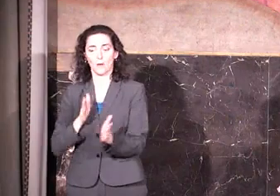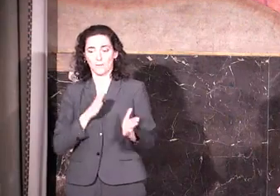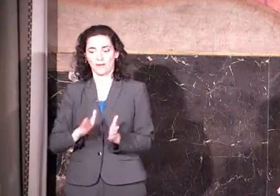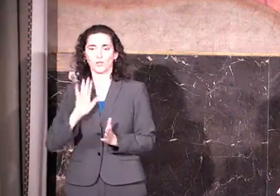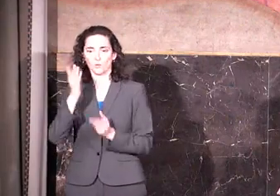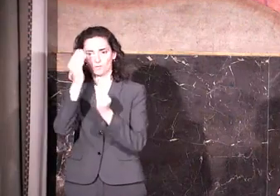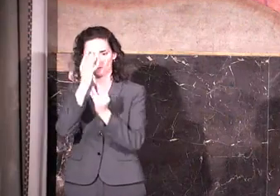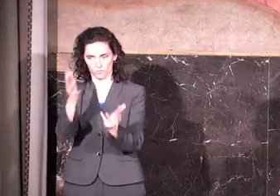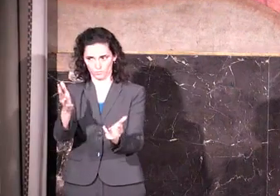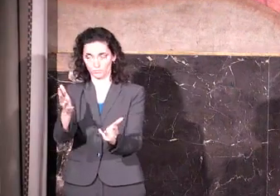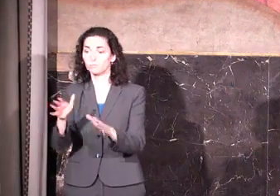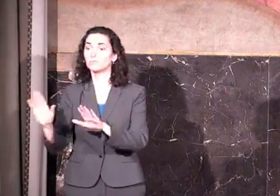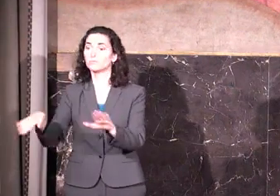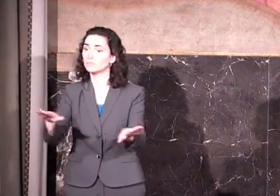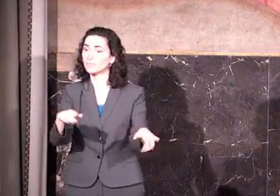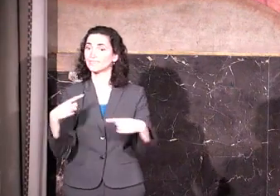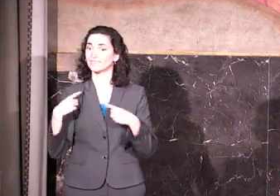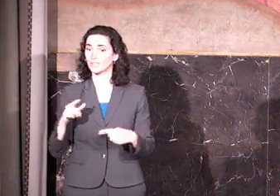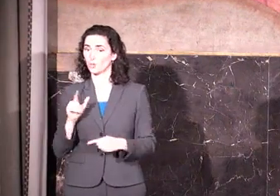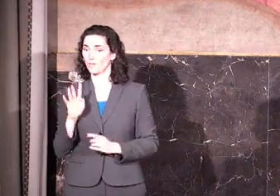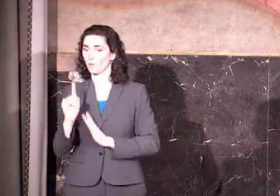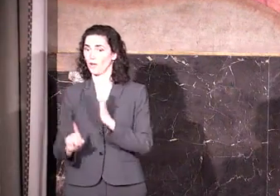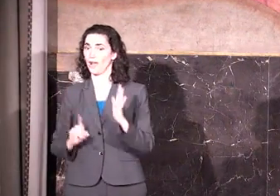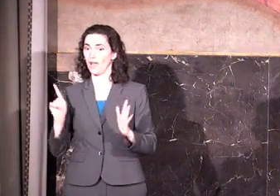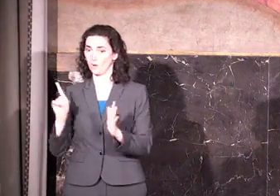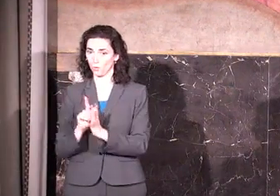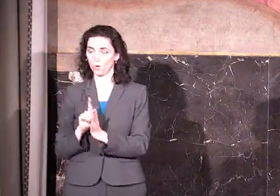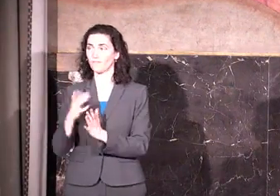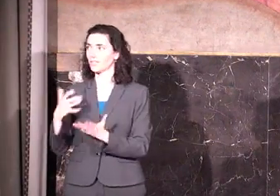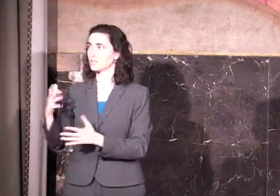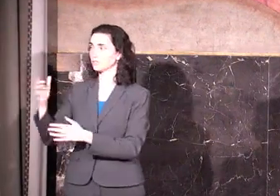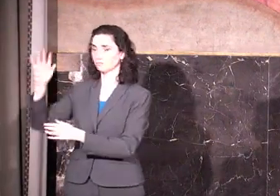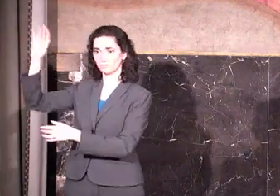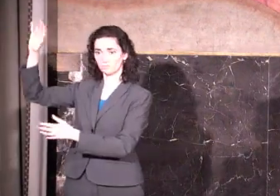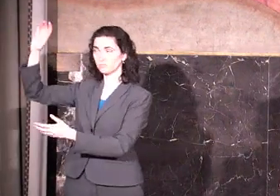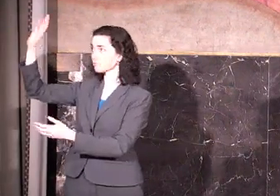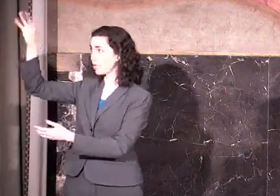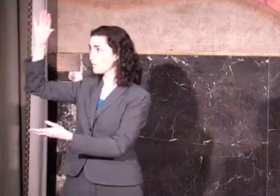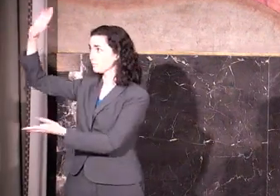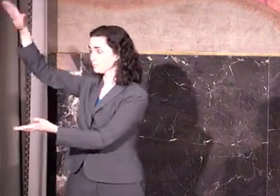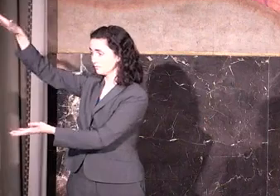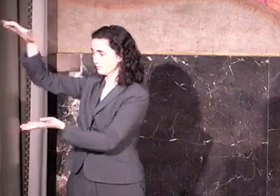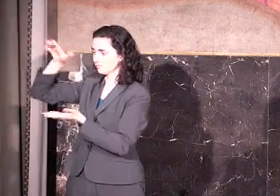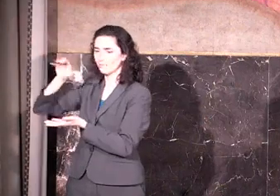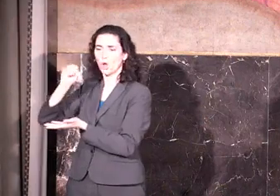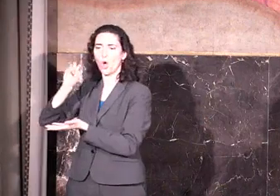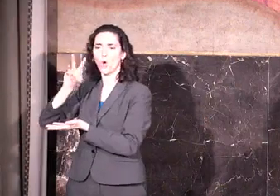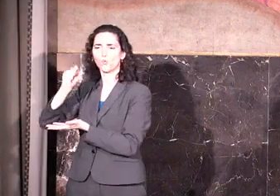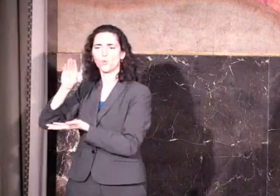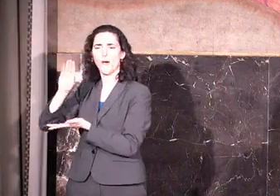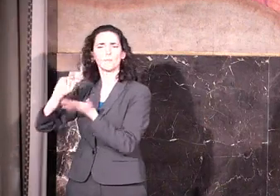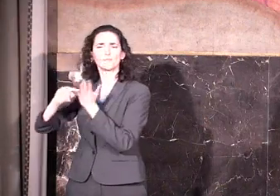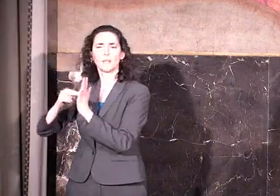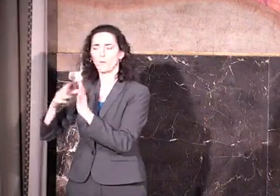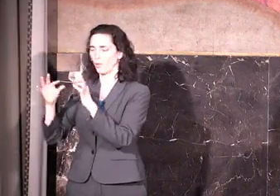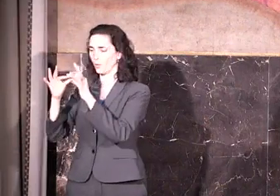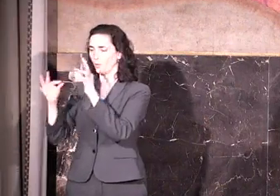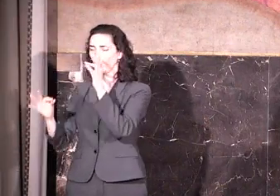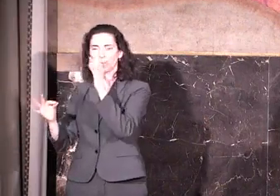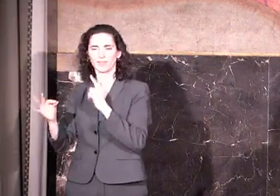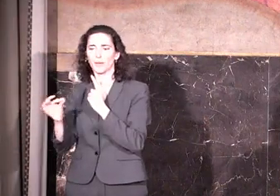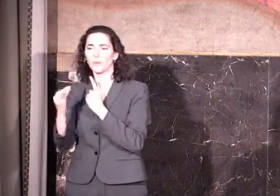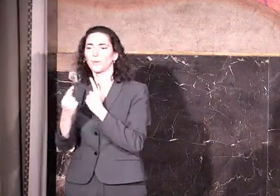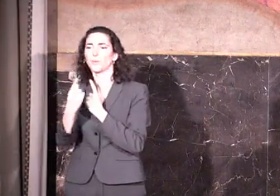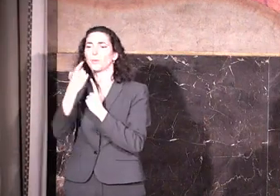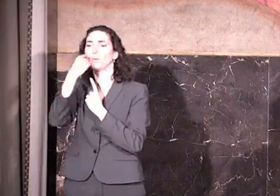last 24 hours, we received our first allocation of swabs, which as we ramp up to 200,000 tests per